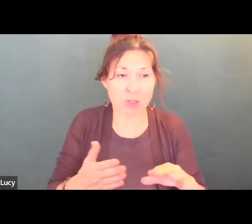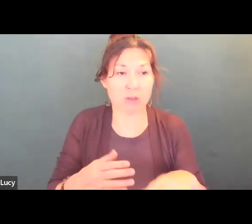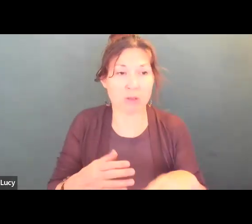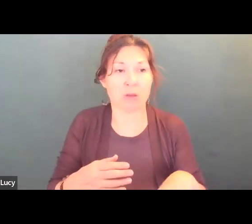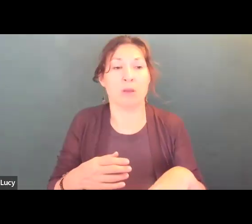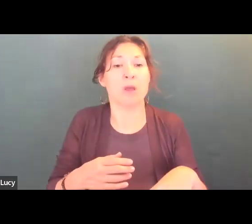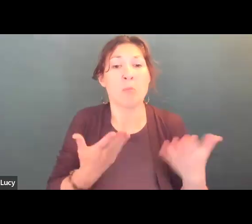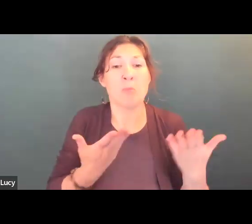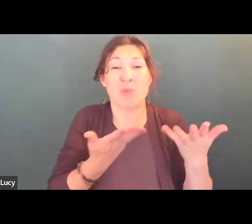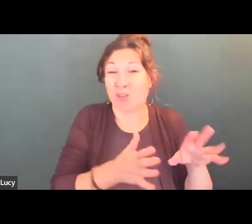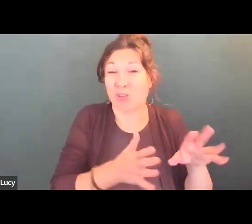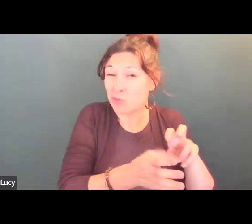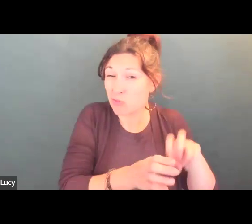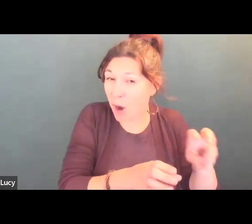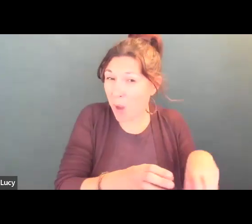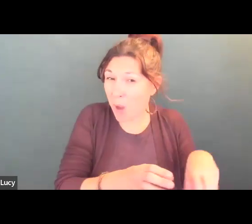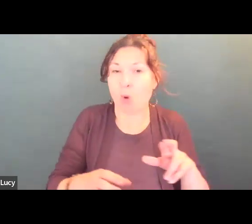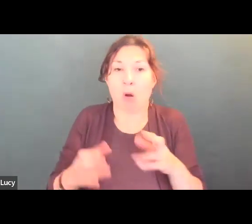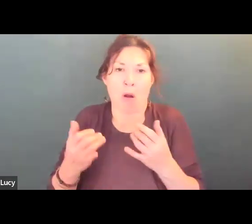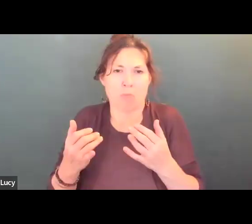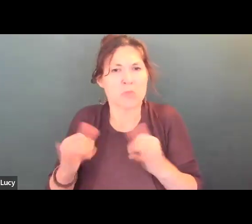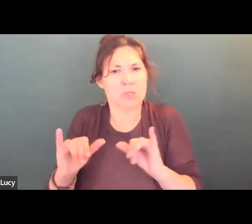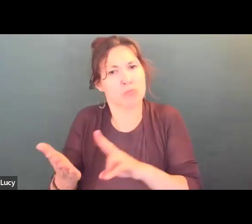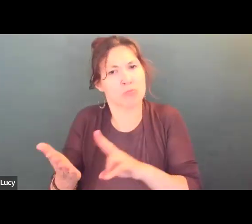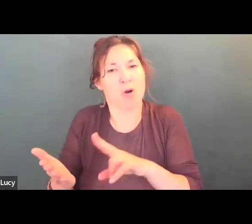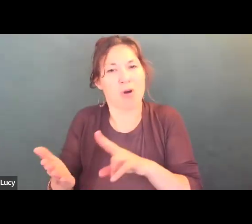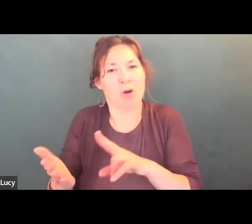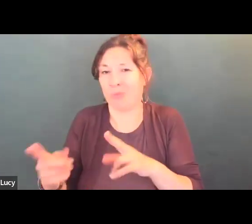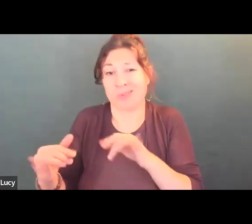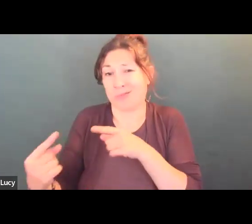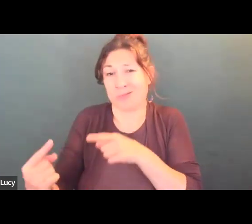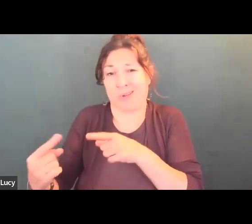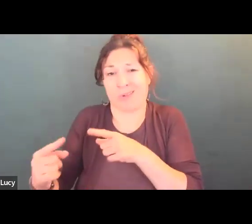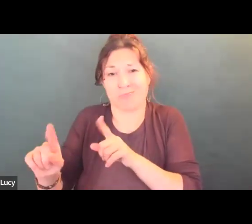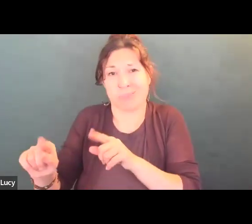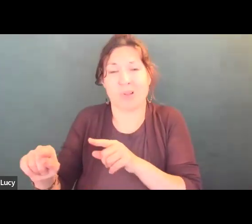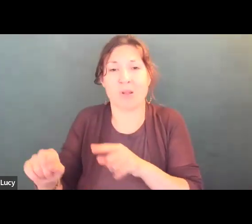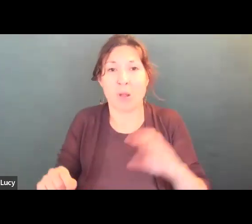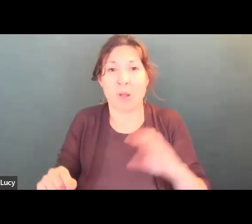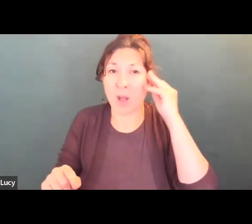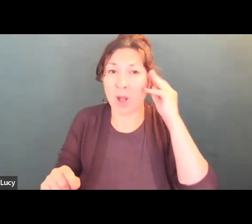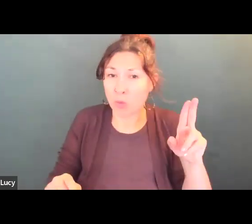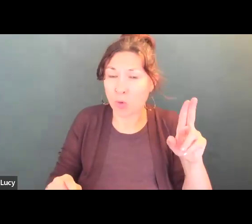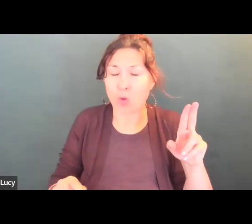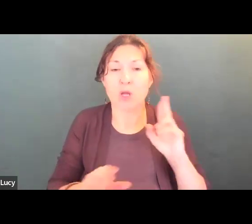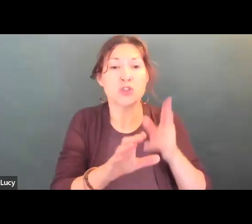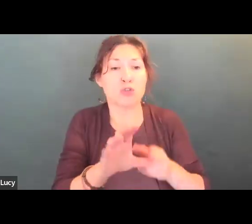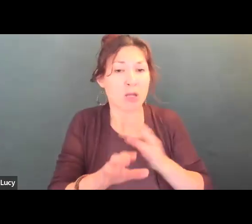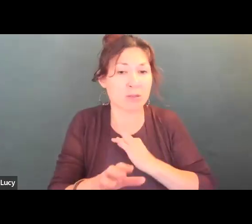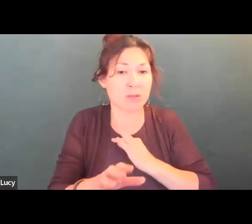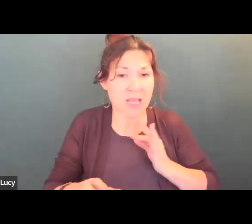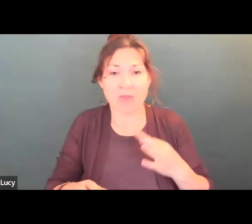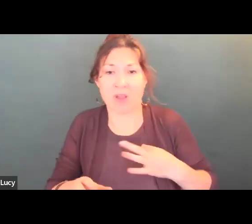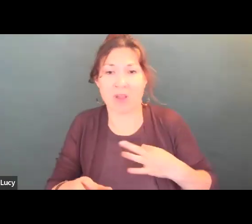struggling. And the mayor and I joined that staff and the volunteers on that day to be able to make some of those